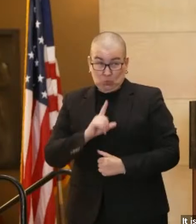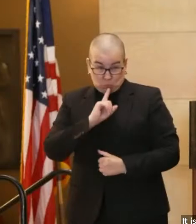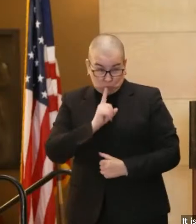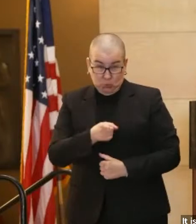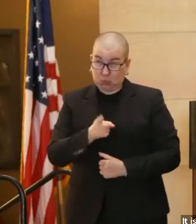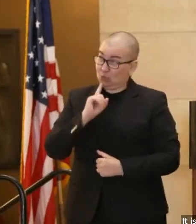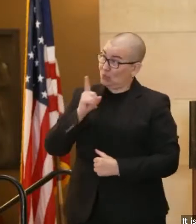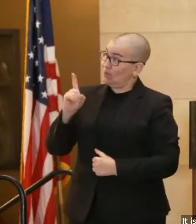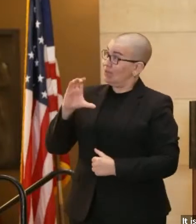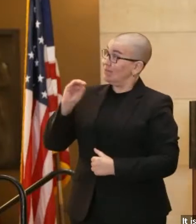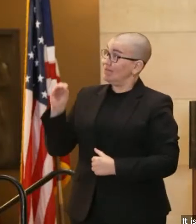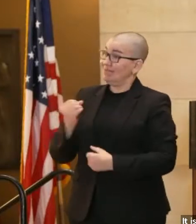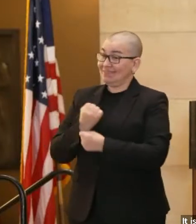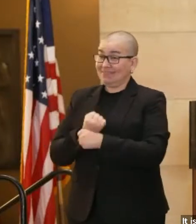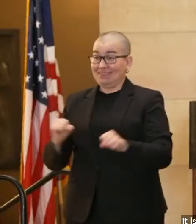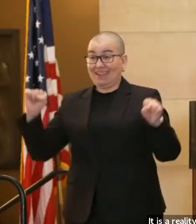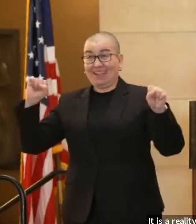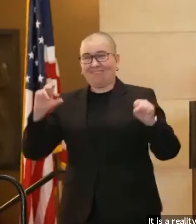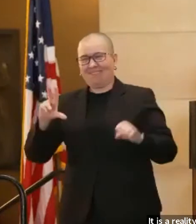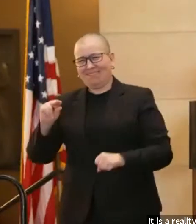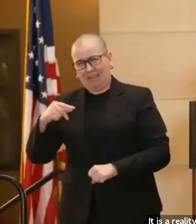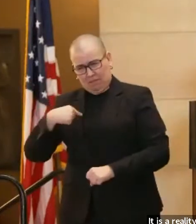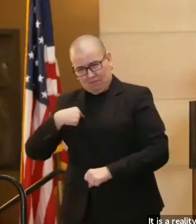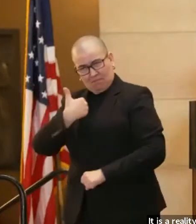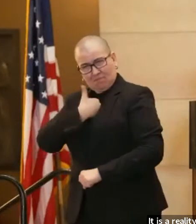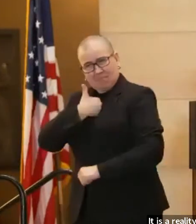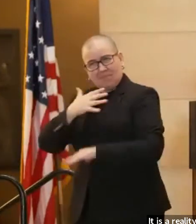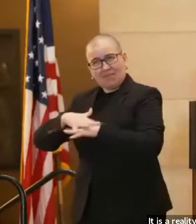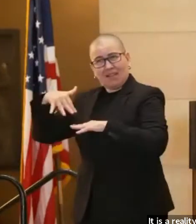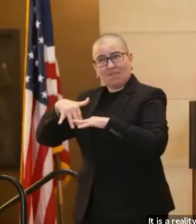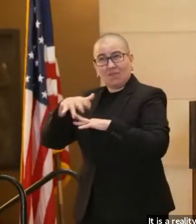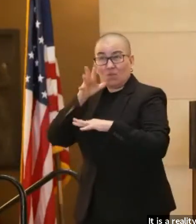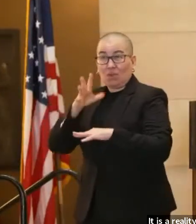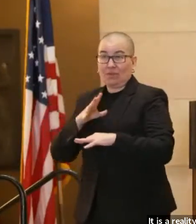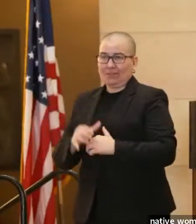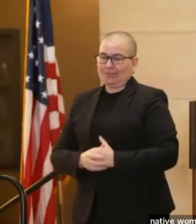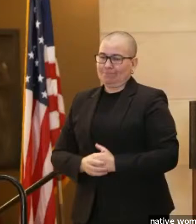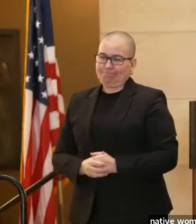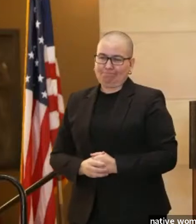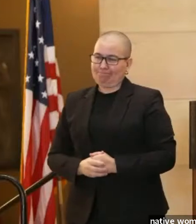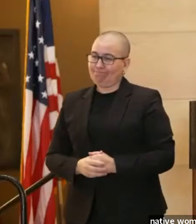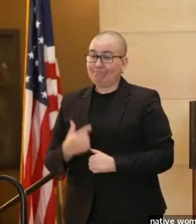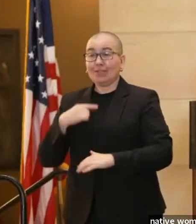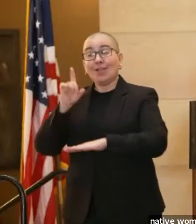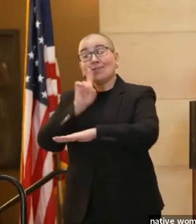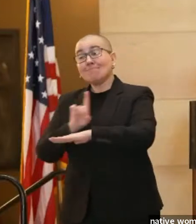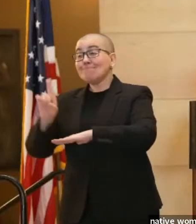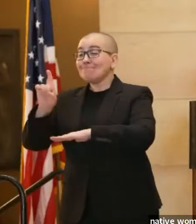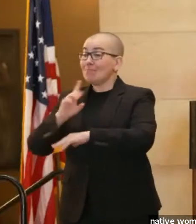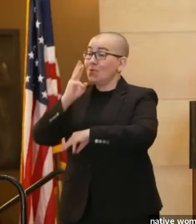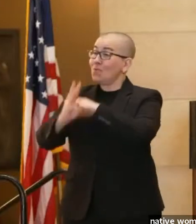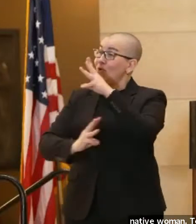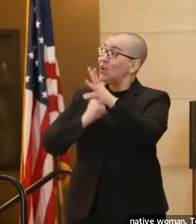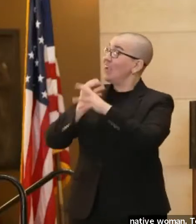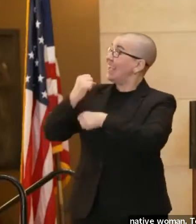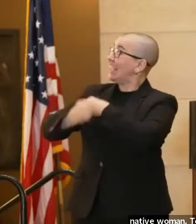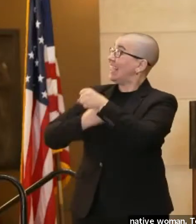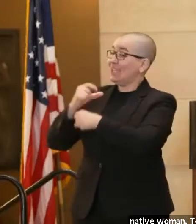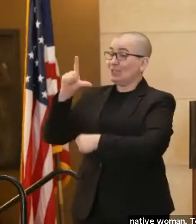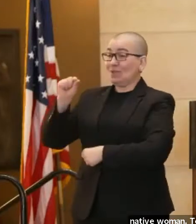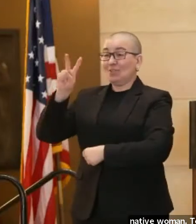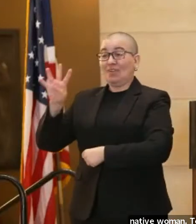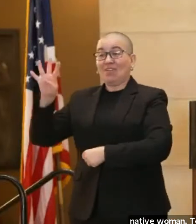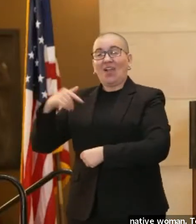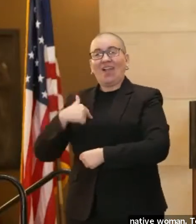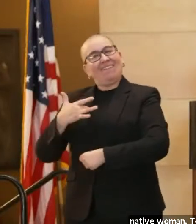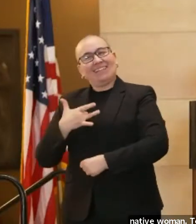truly known as a Native woman. To be able to walk through the world in 2024 and say with confidence that you are